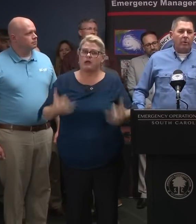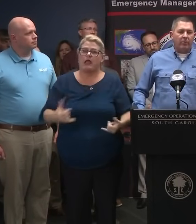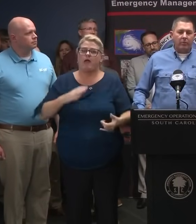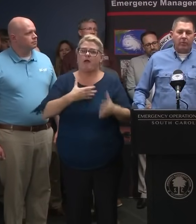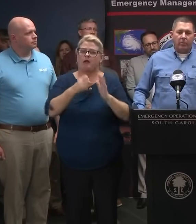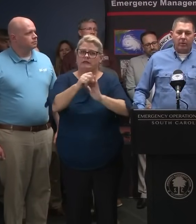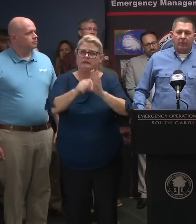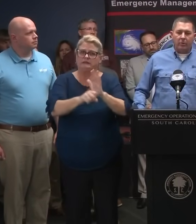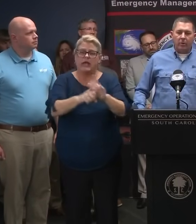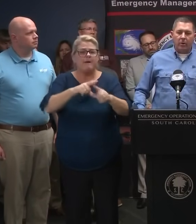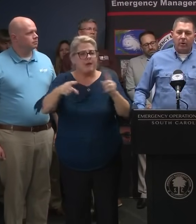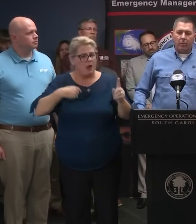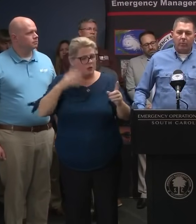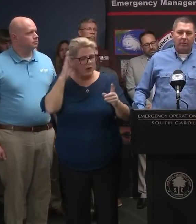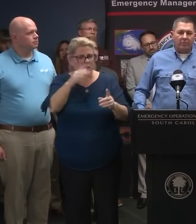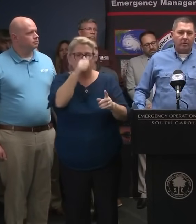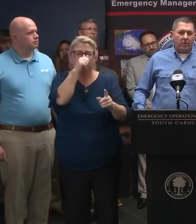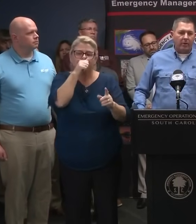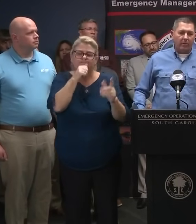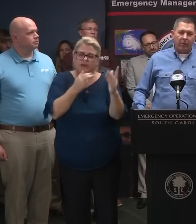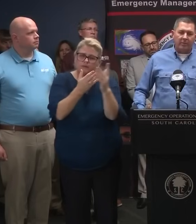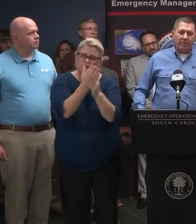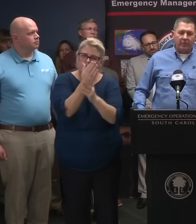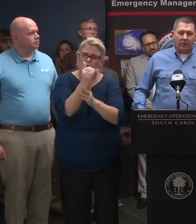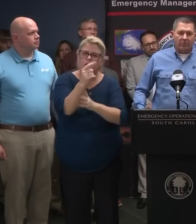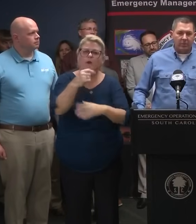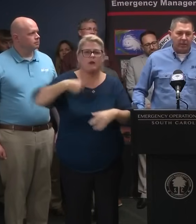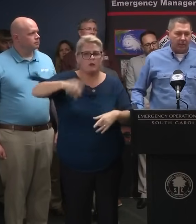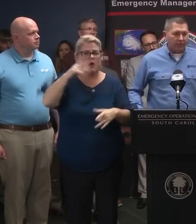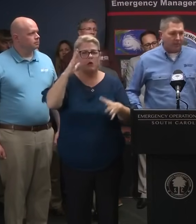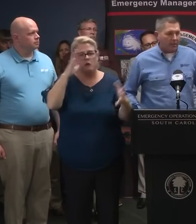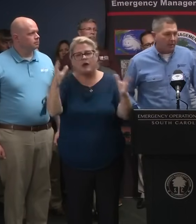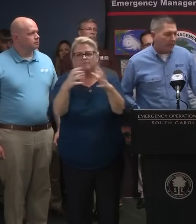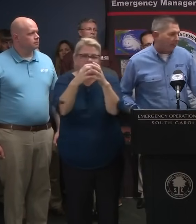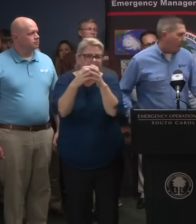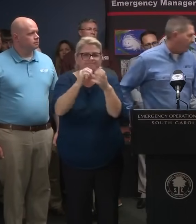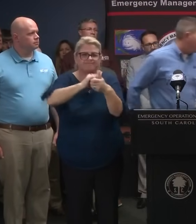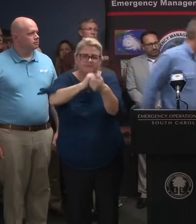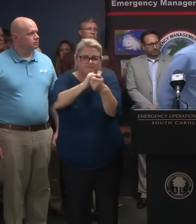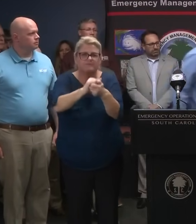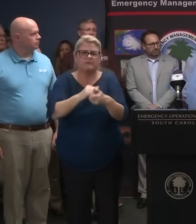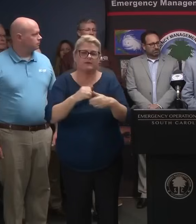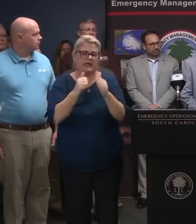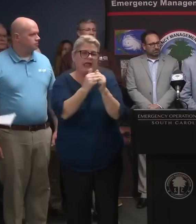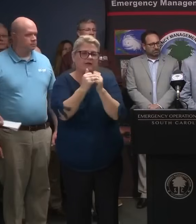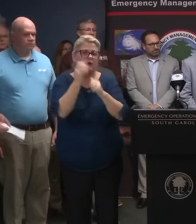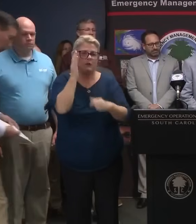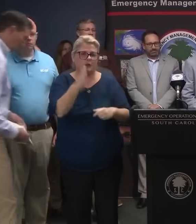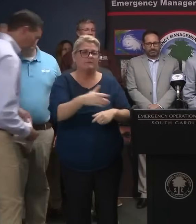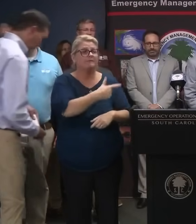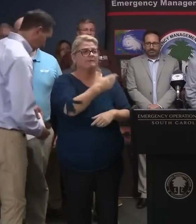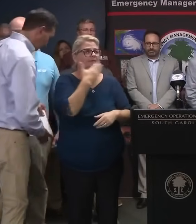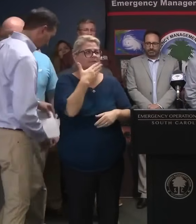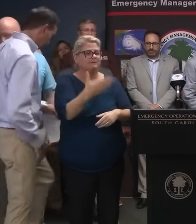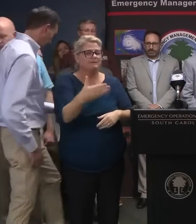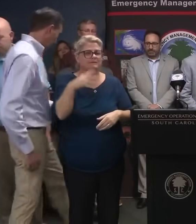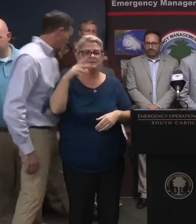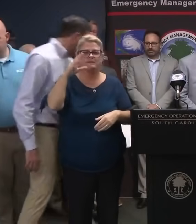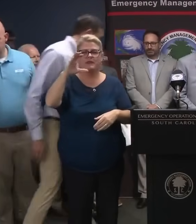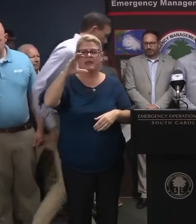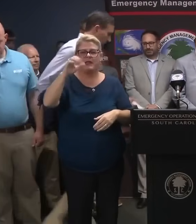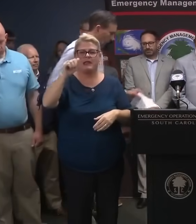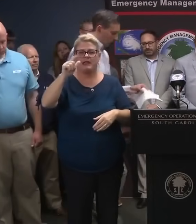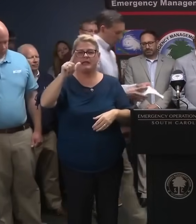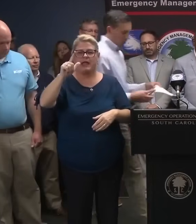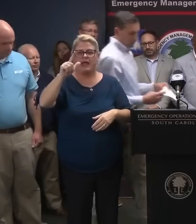But we'll get through it, we'll endure, and we'll get stronger, and it'll bring us even closer together. Thank you, Governor. Thank you, sir. Now, State President Mike Callahan,